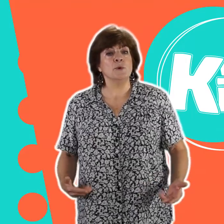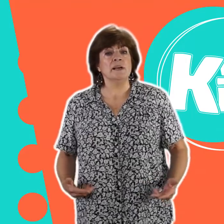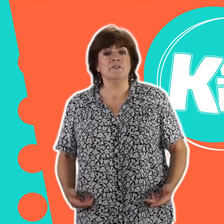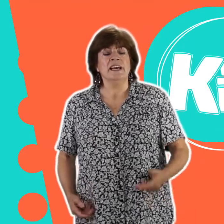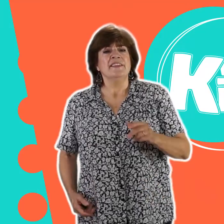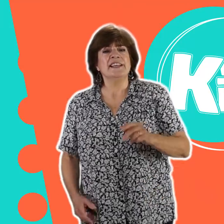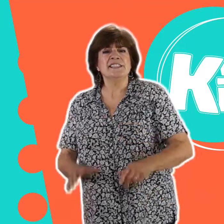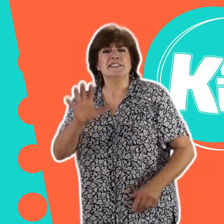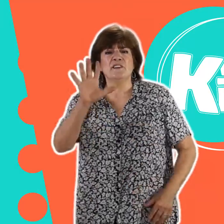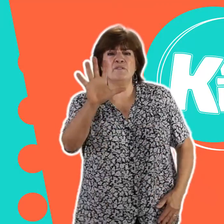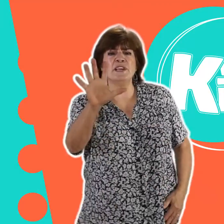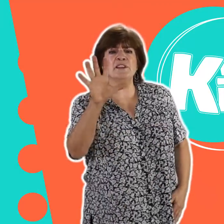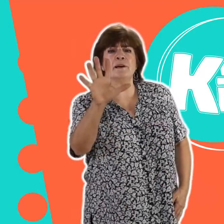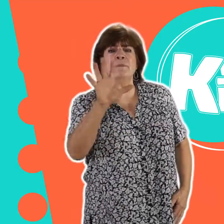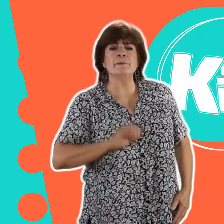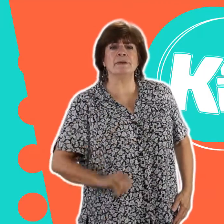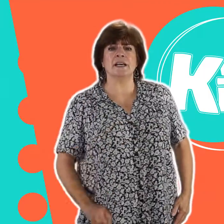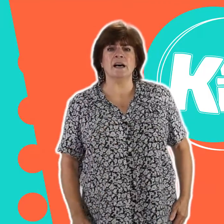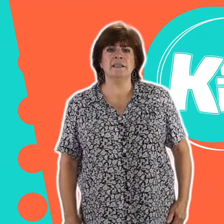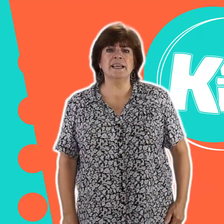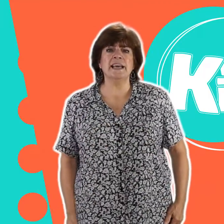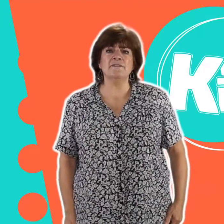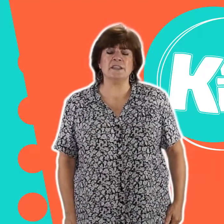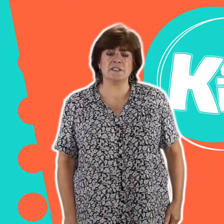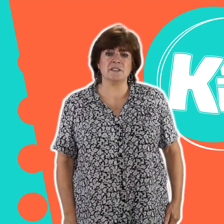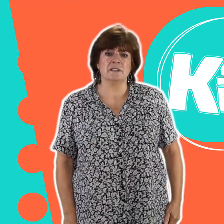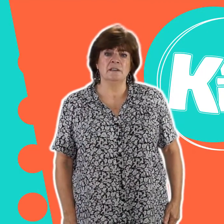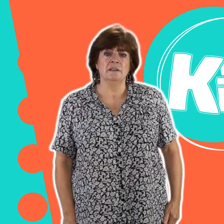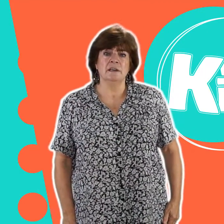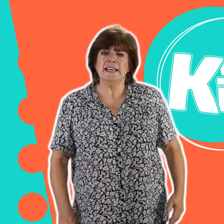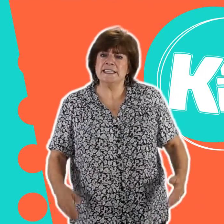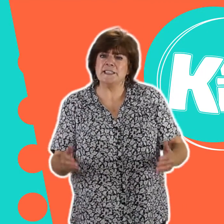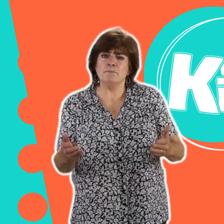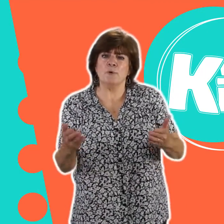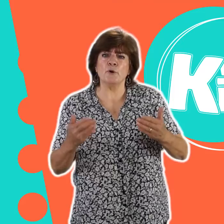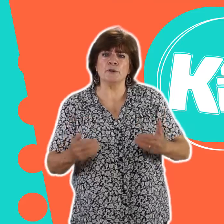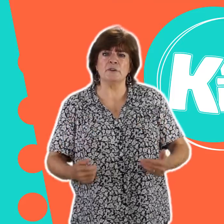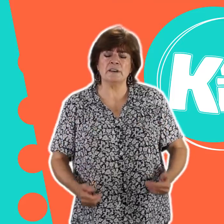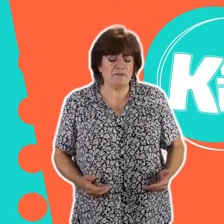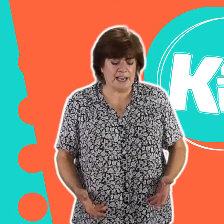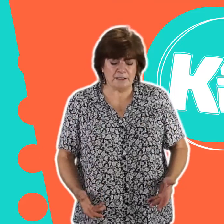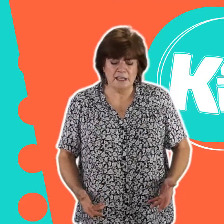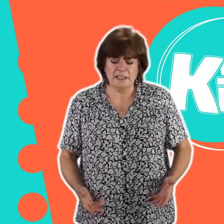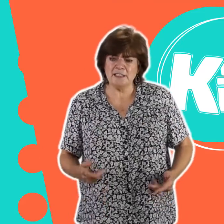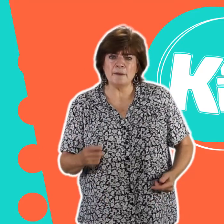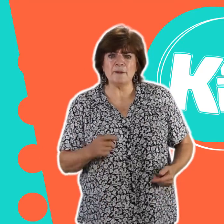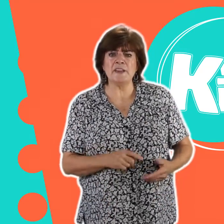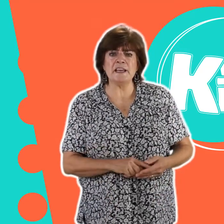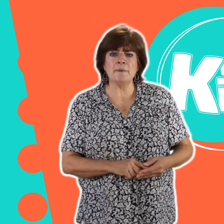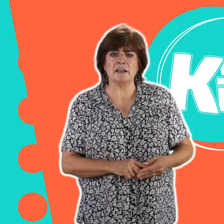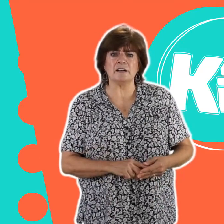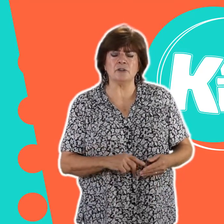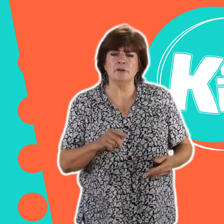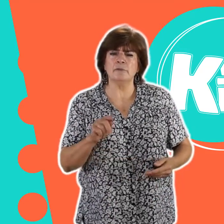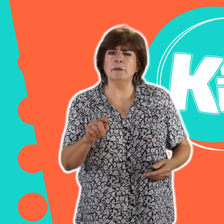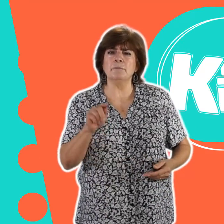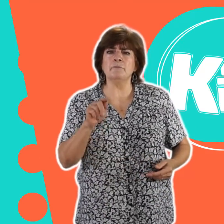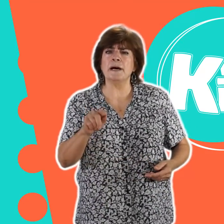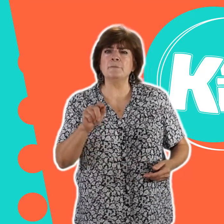20:12. This is the 5th commandment God gave us. It's important. In fact, stop and think about it. Do you remember Bible